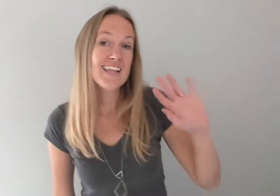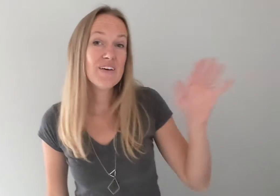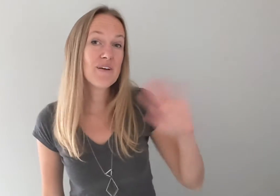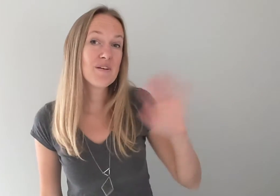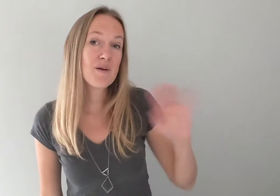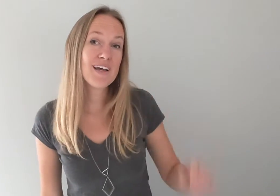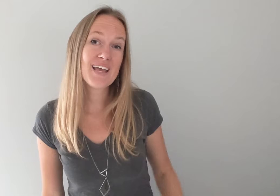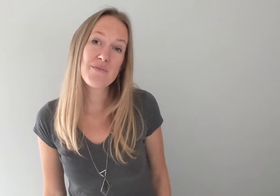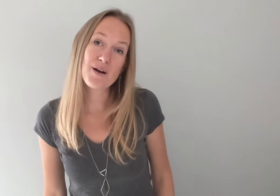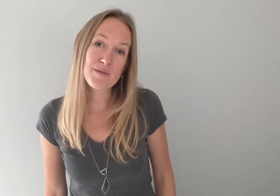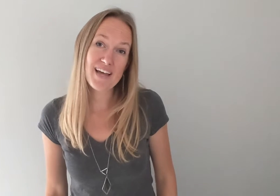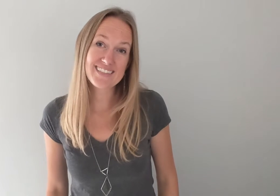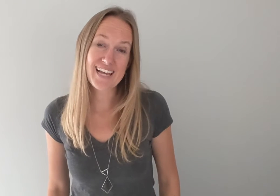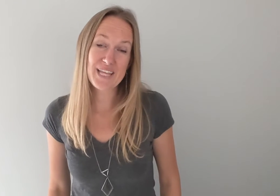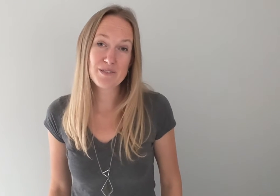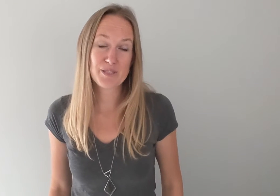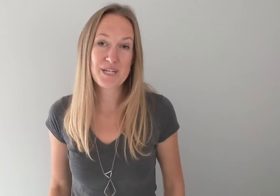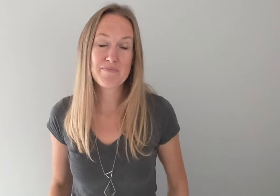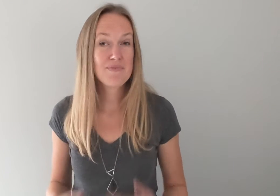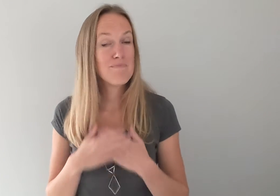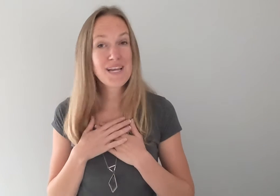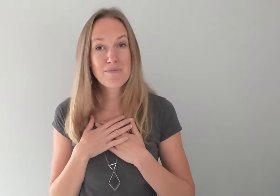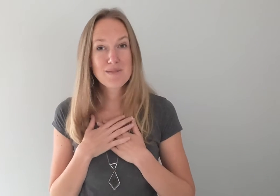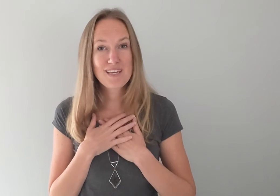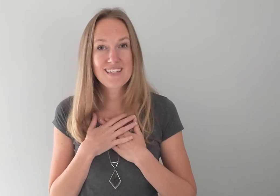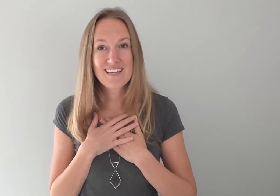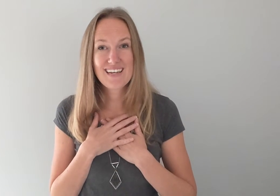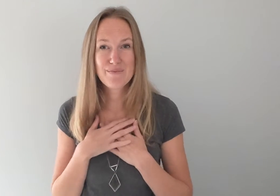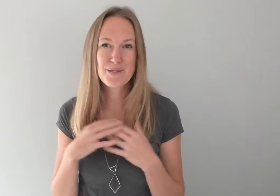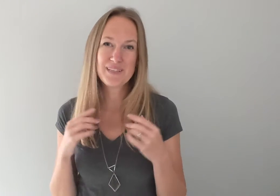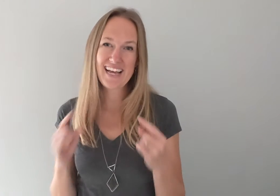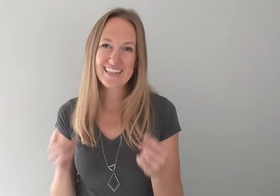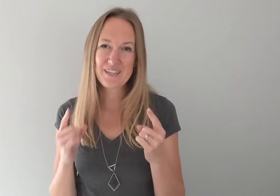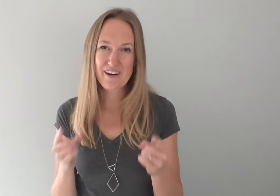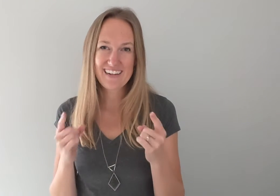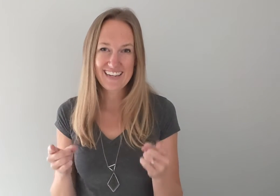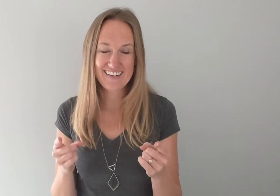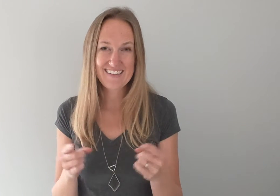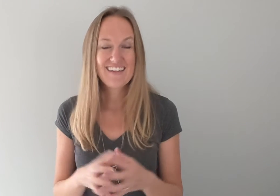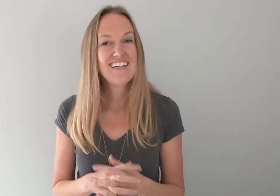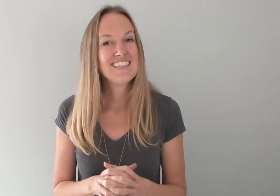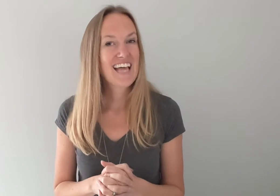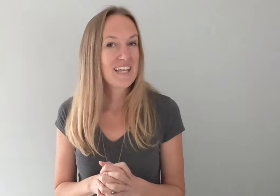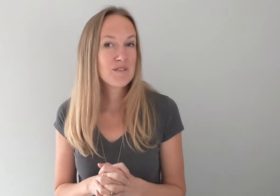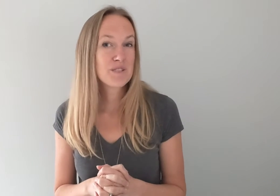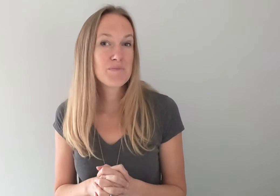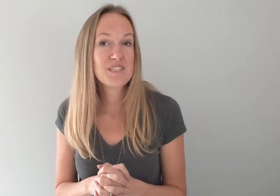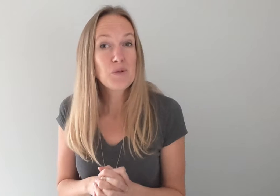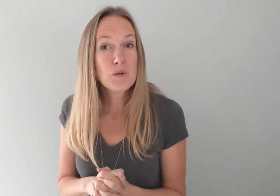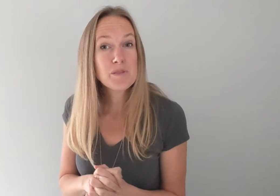Hello everyone, and welcome back to Sign Language Worship. My name is Mandy and I'm so glad that you are here. Sign Language Worship is a YouTube